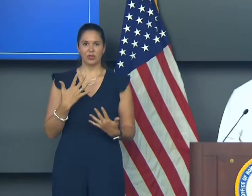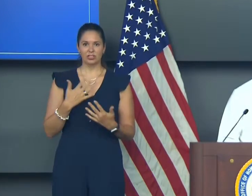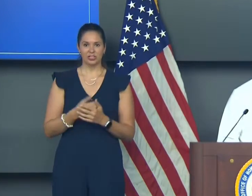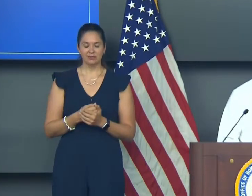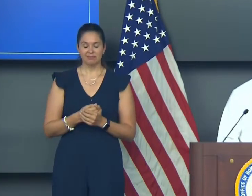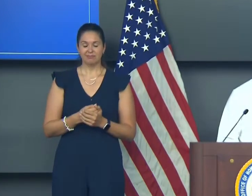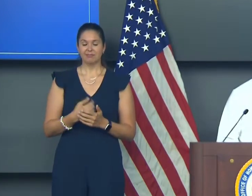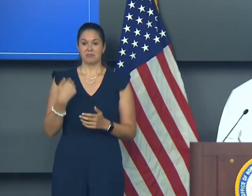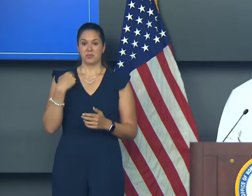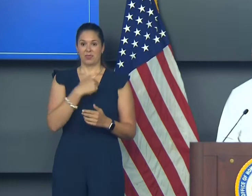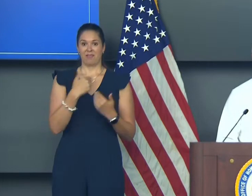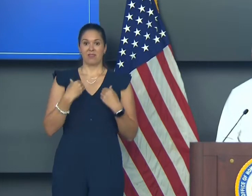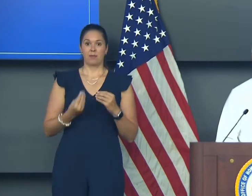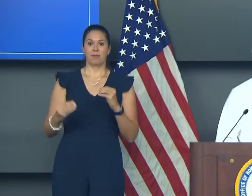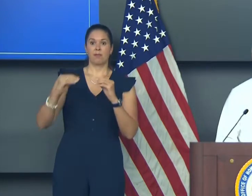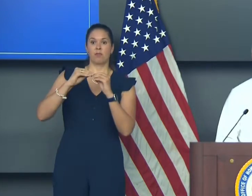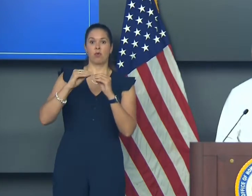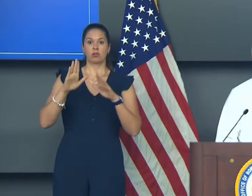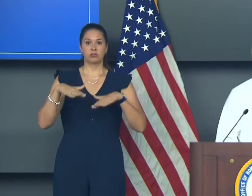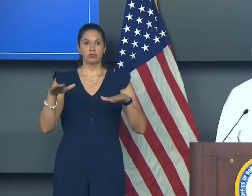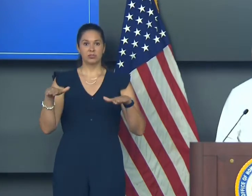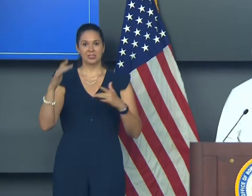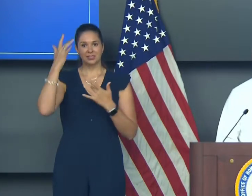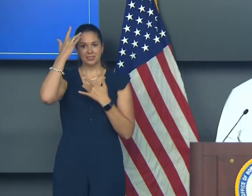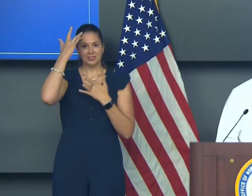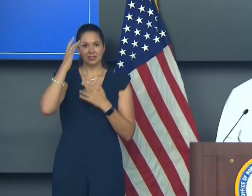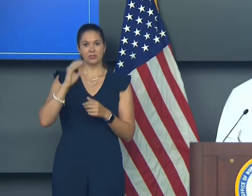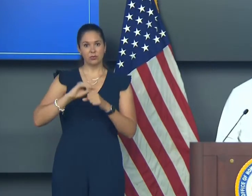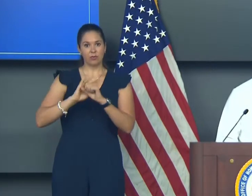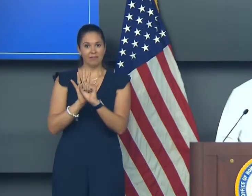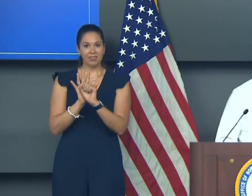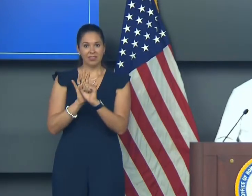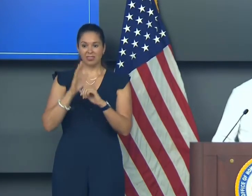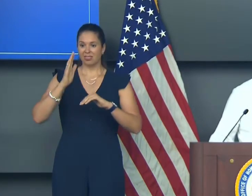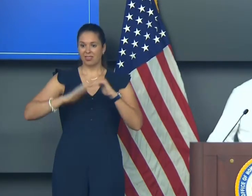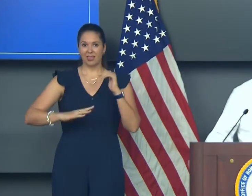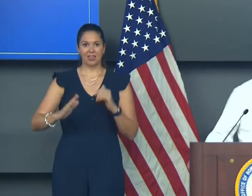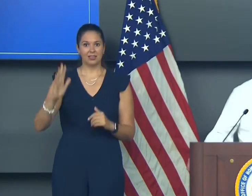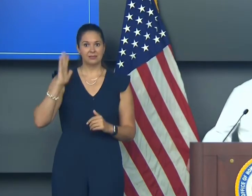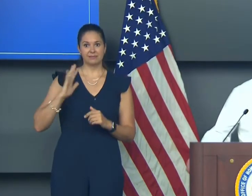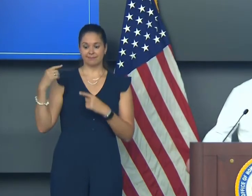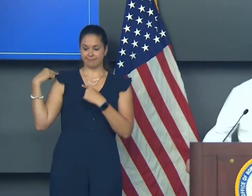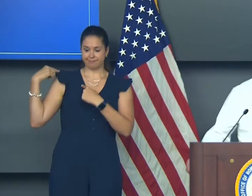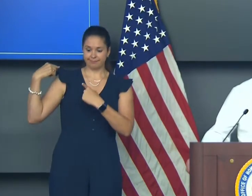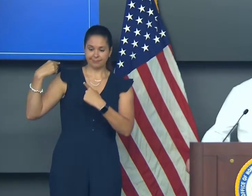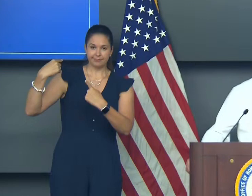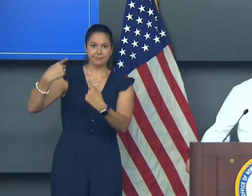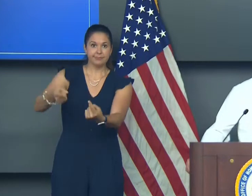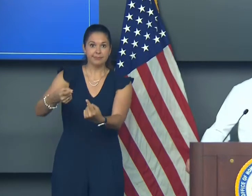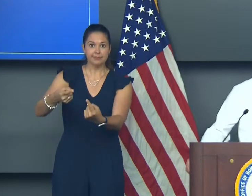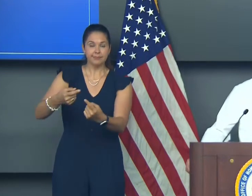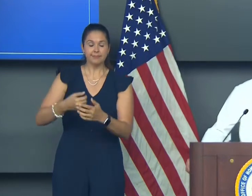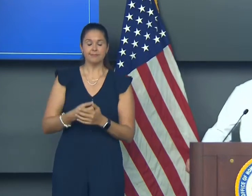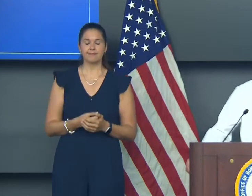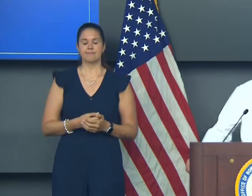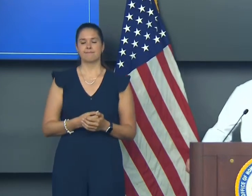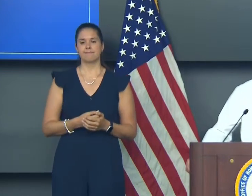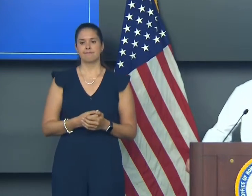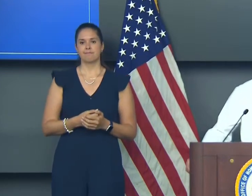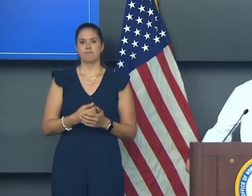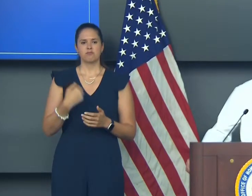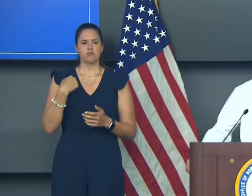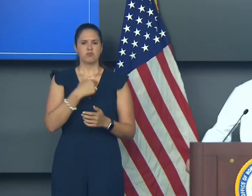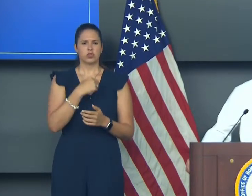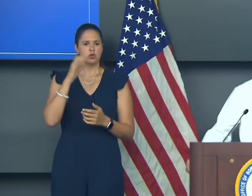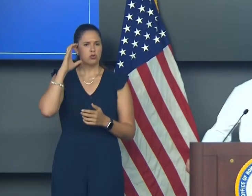now. We have more children sick with COVID-19 than at any other time during the pandemic. And as we